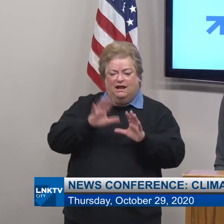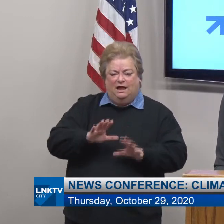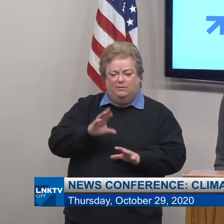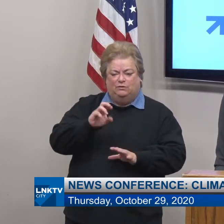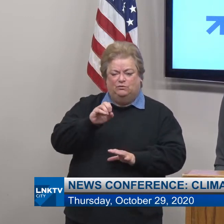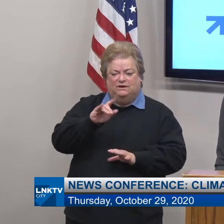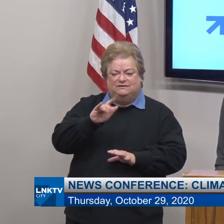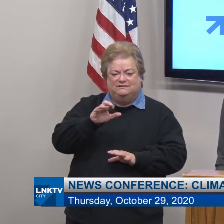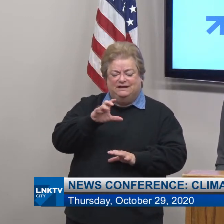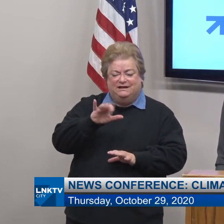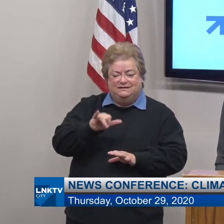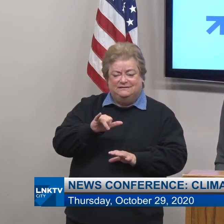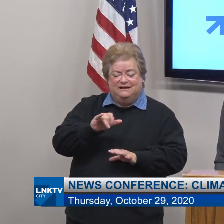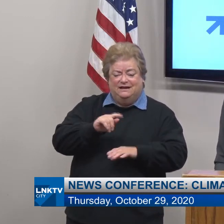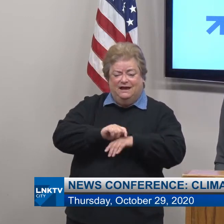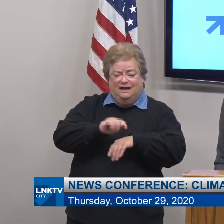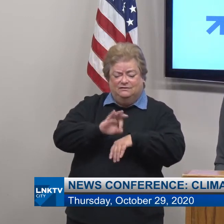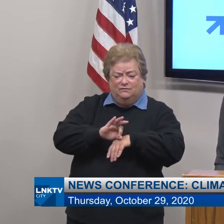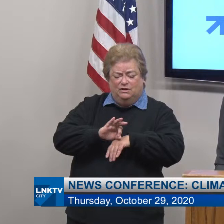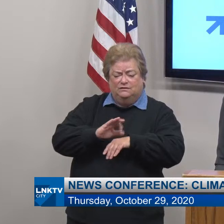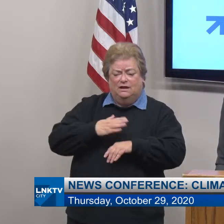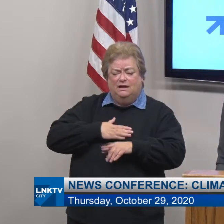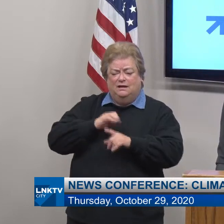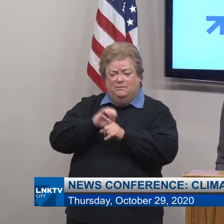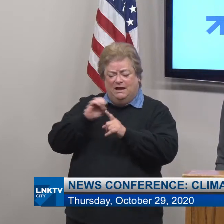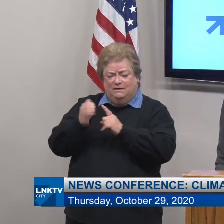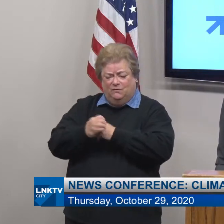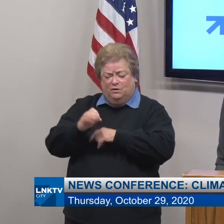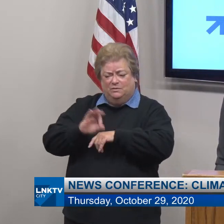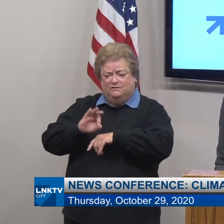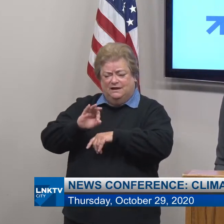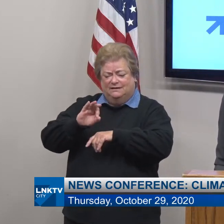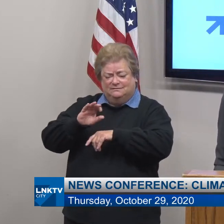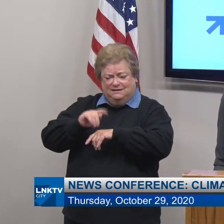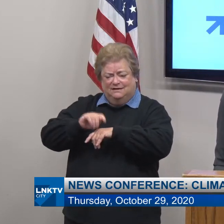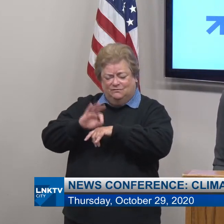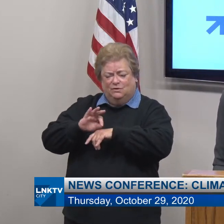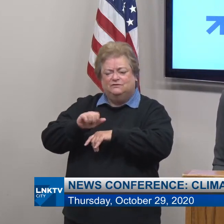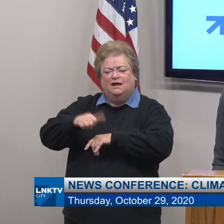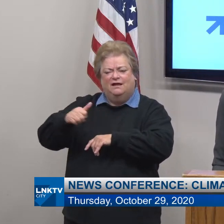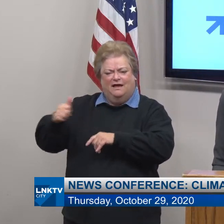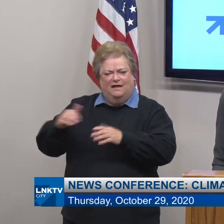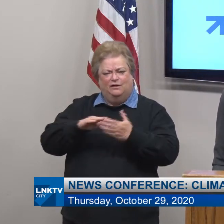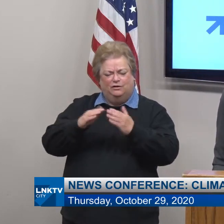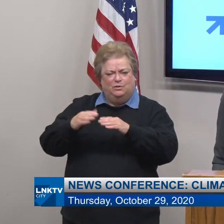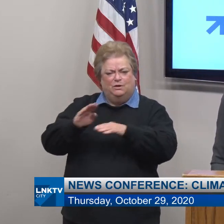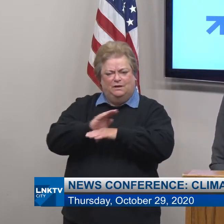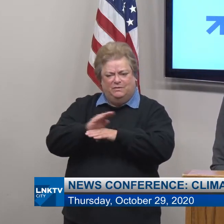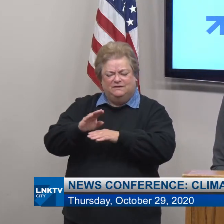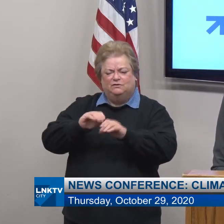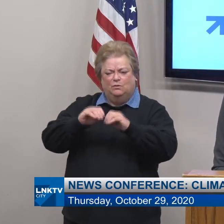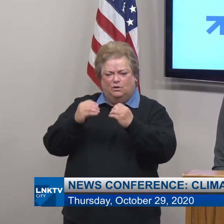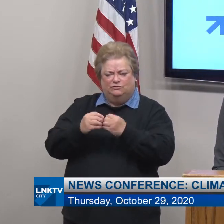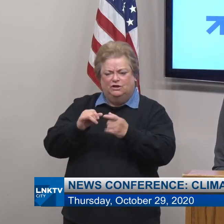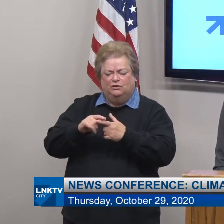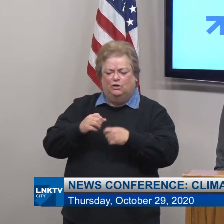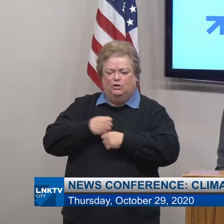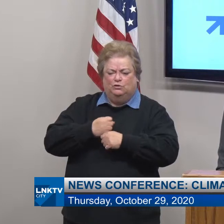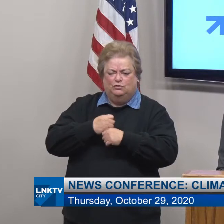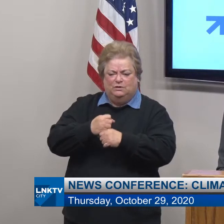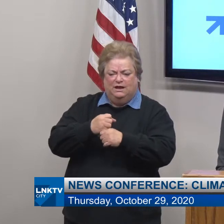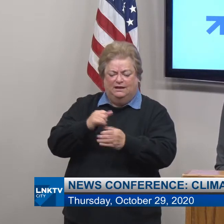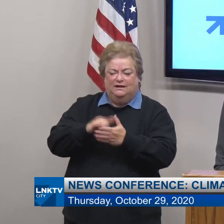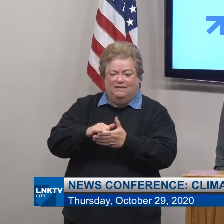City's Sustainability Working Group, my Environmental Task Force, and a number of other community businesses and organizations to create the